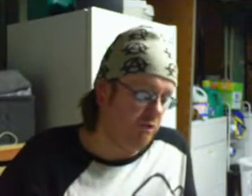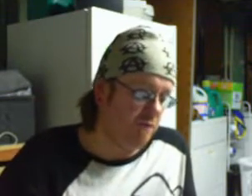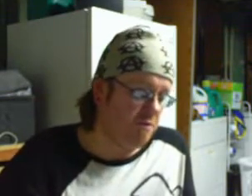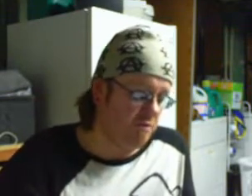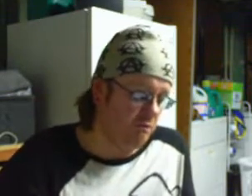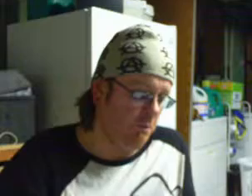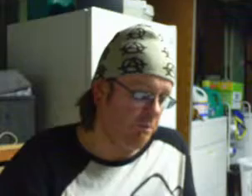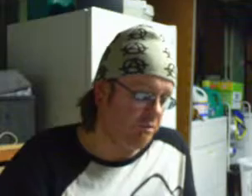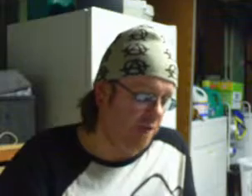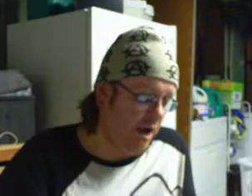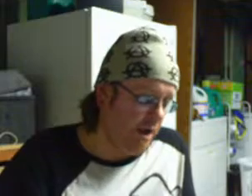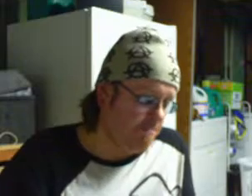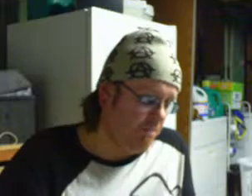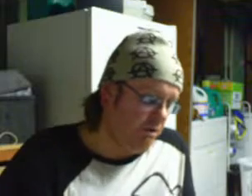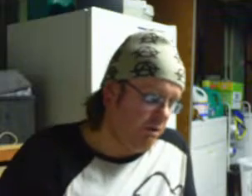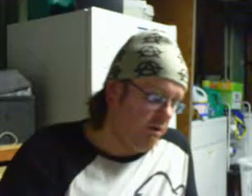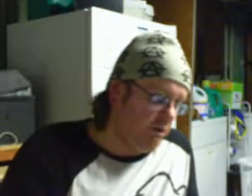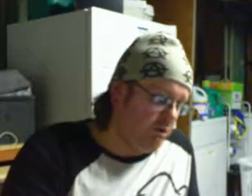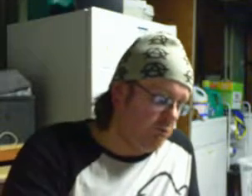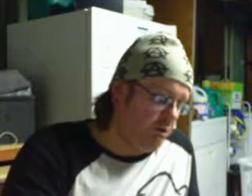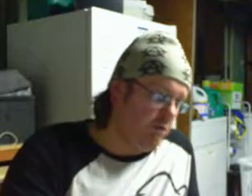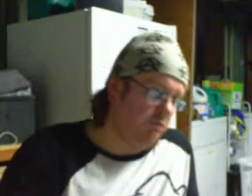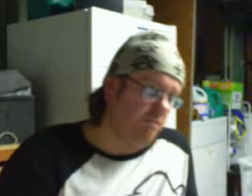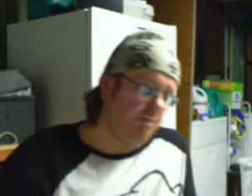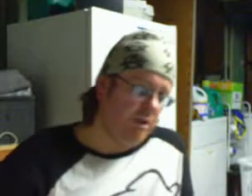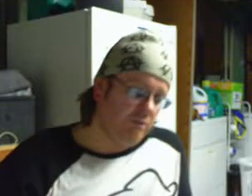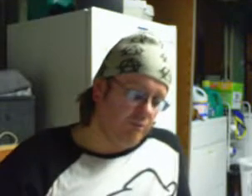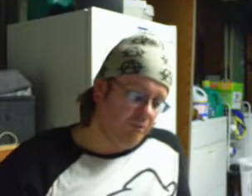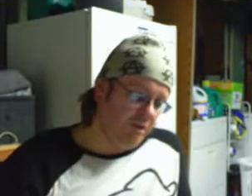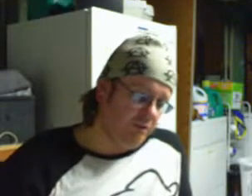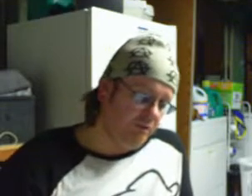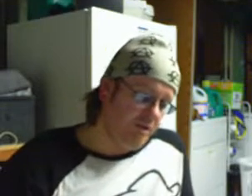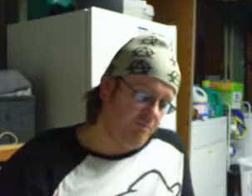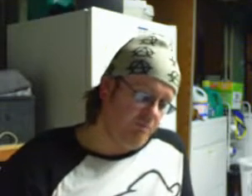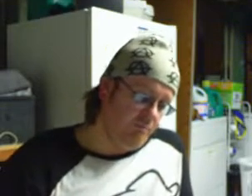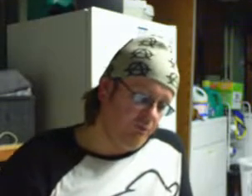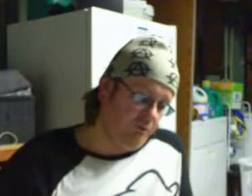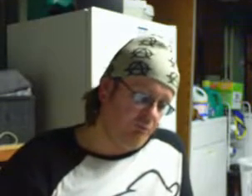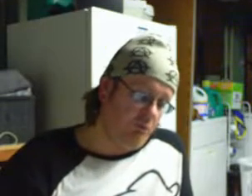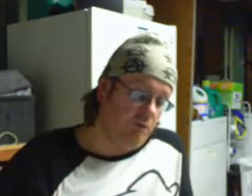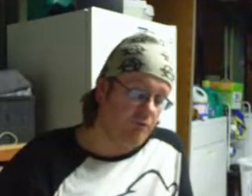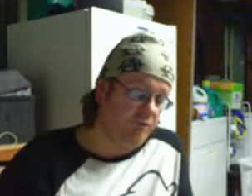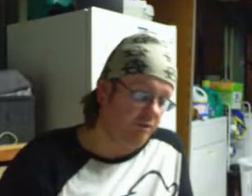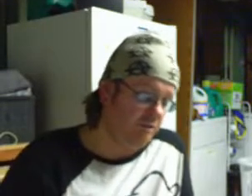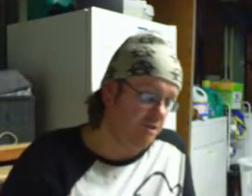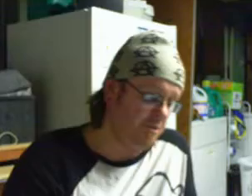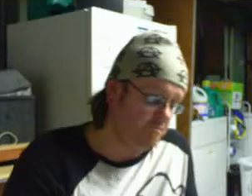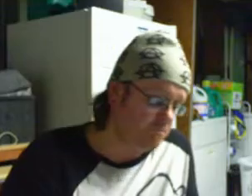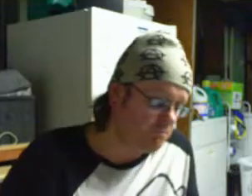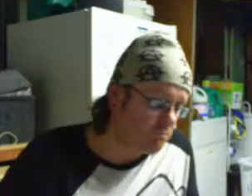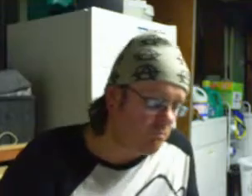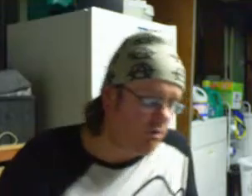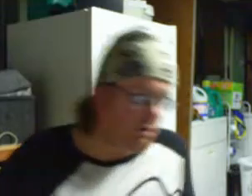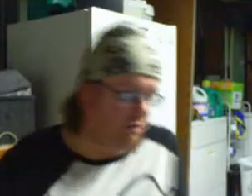is going to die. And then we're going to skip ahead to 2 Samuel verses 12 to 16.